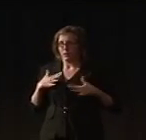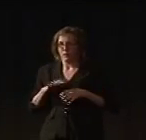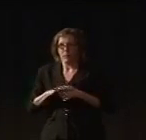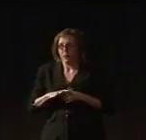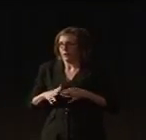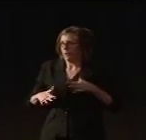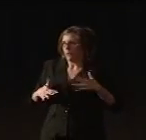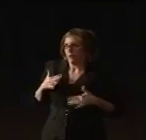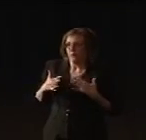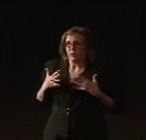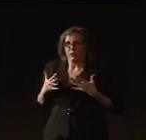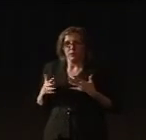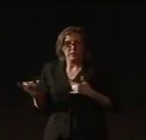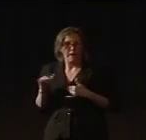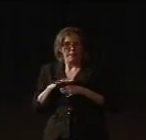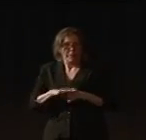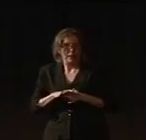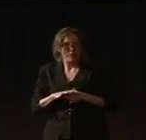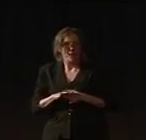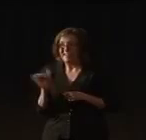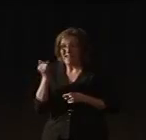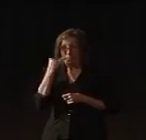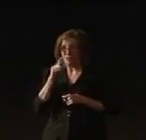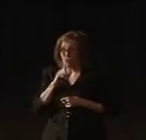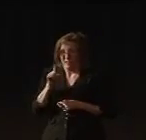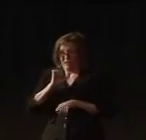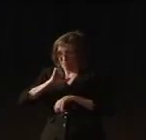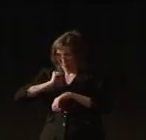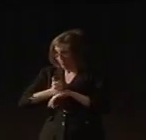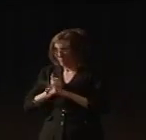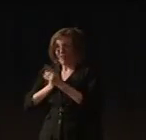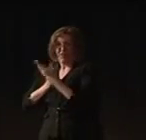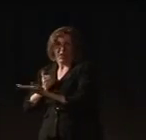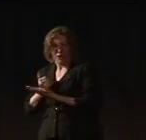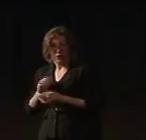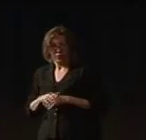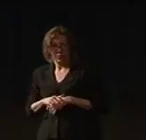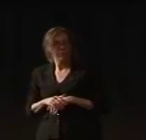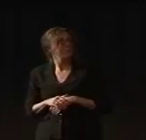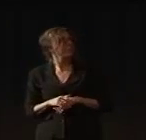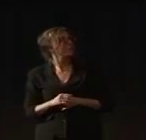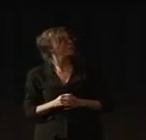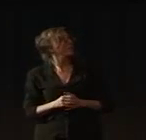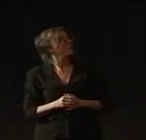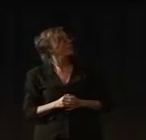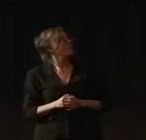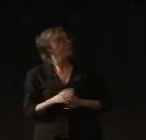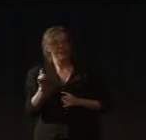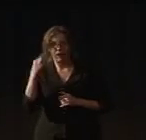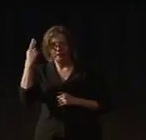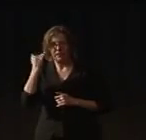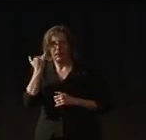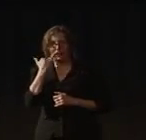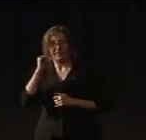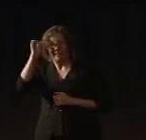the situation in which they are trying to find out the situation and realizing that if India accepted